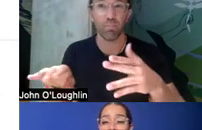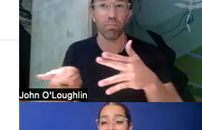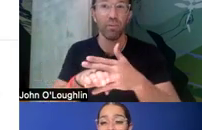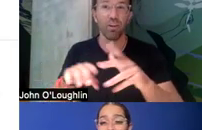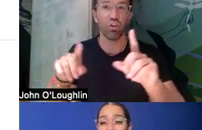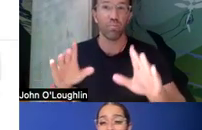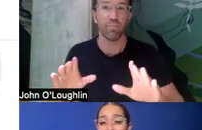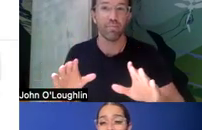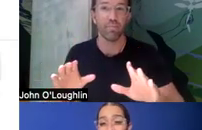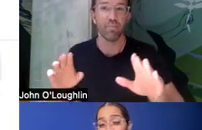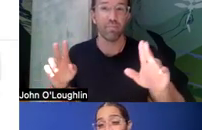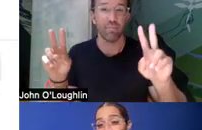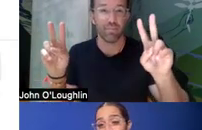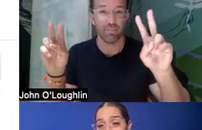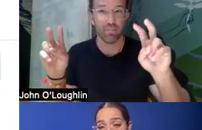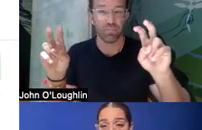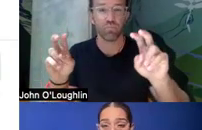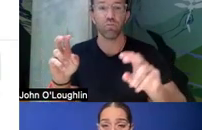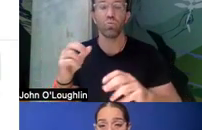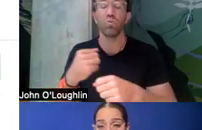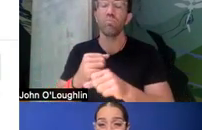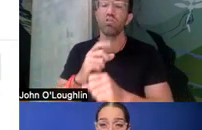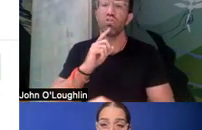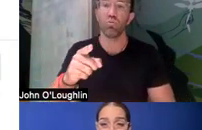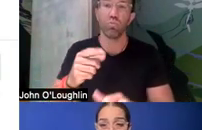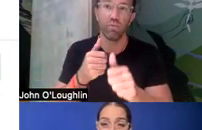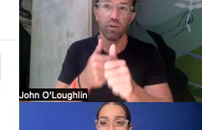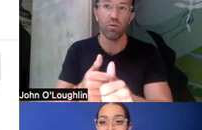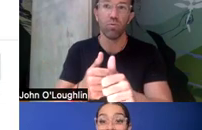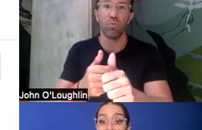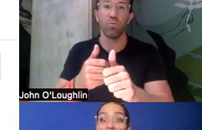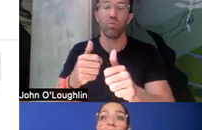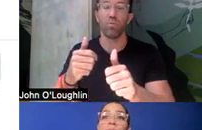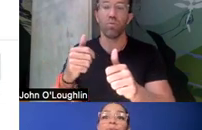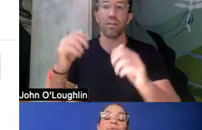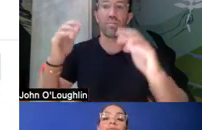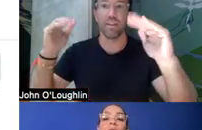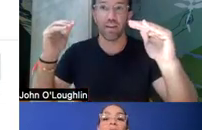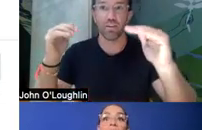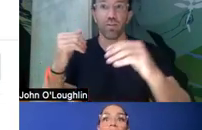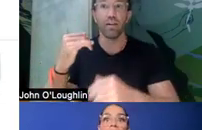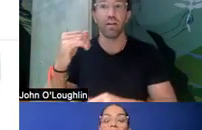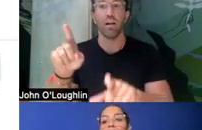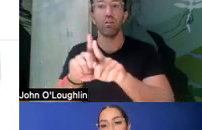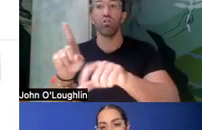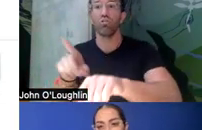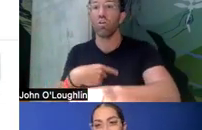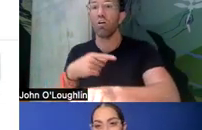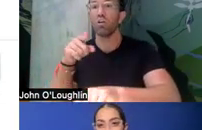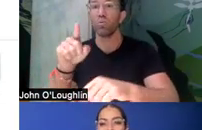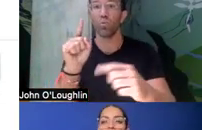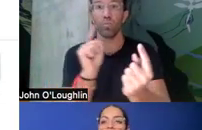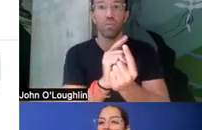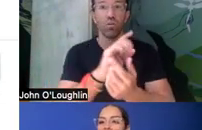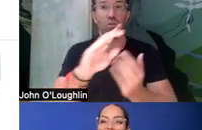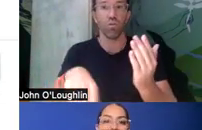and that's basically your midterm, so to speak, somewhat. So make sure that you do follow the